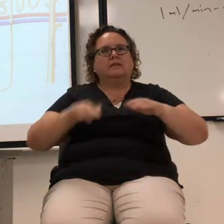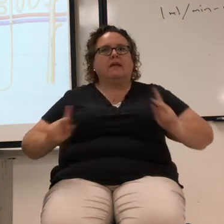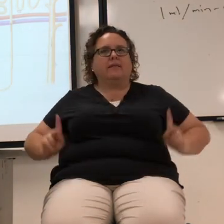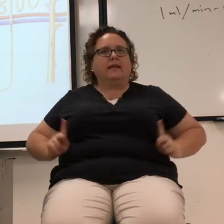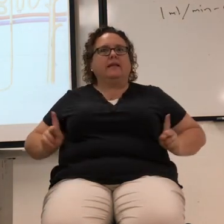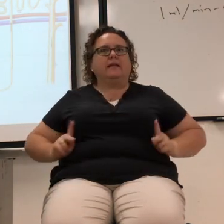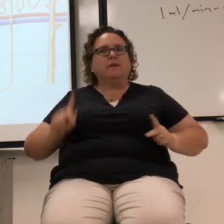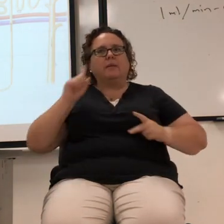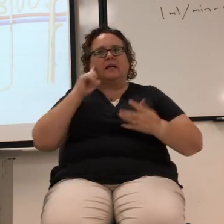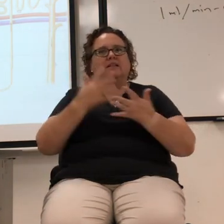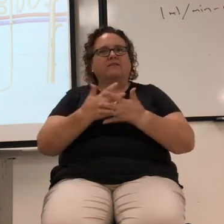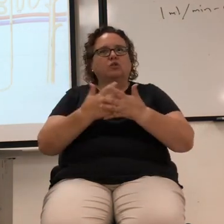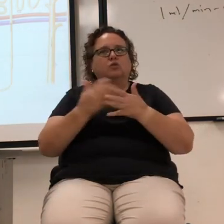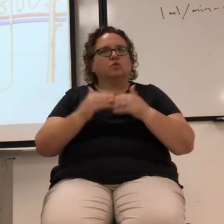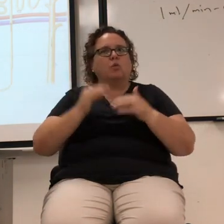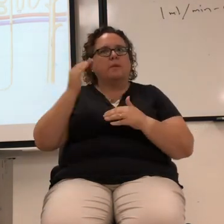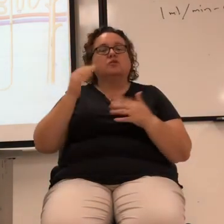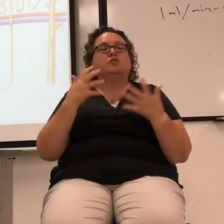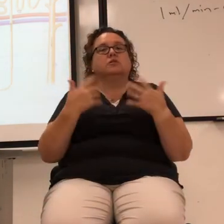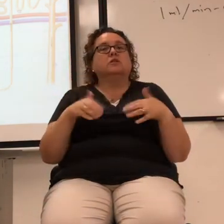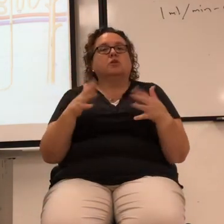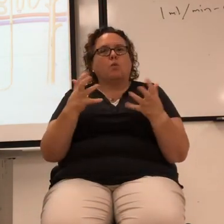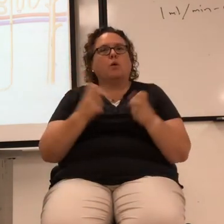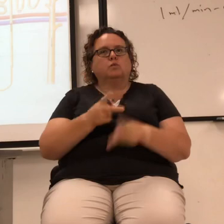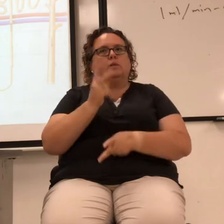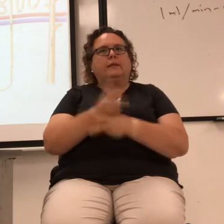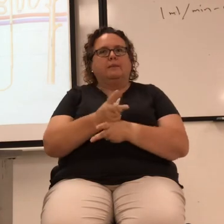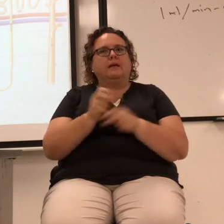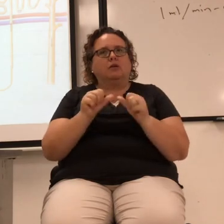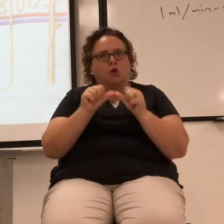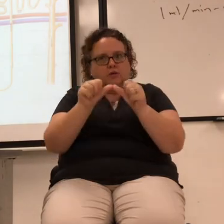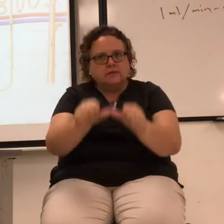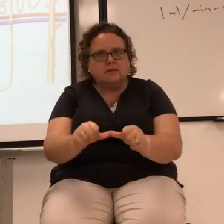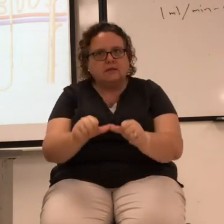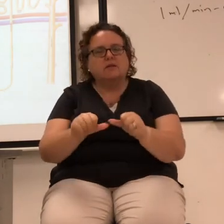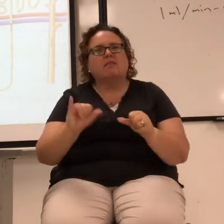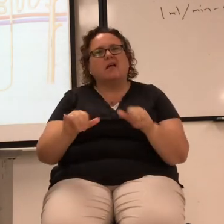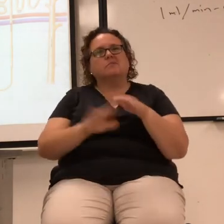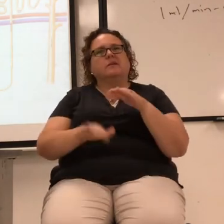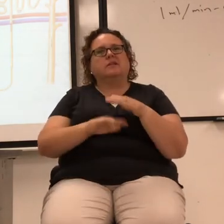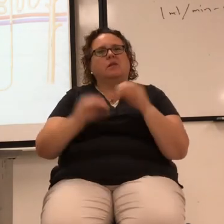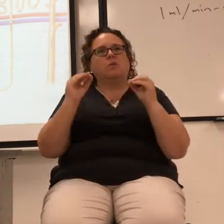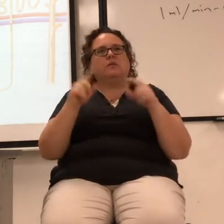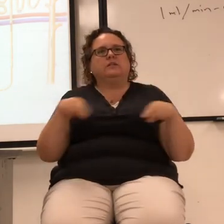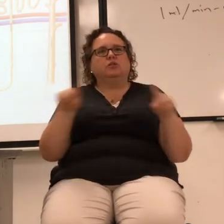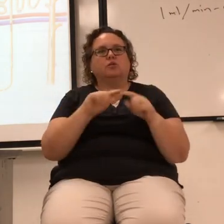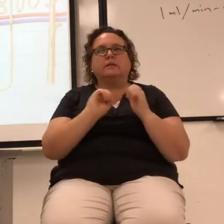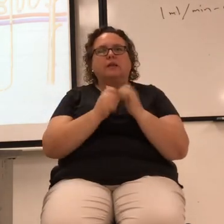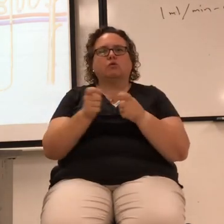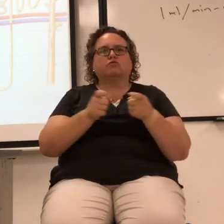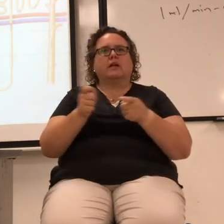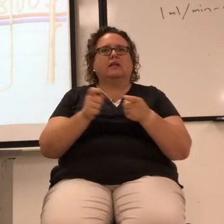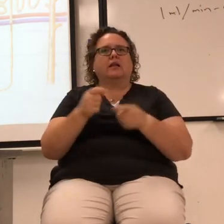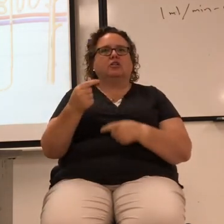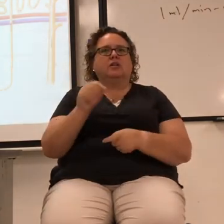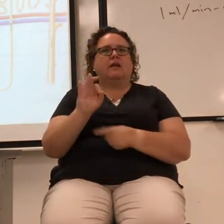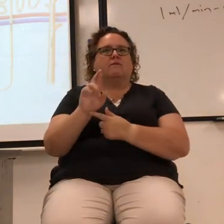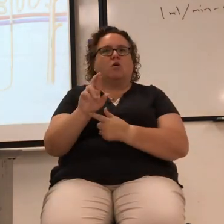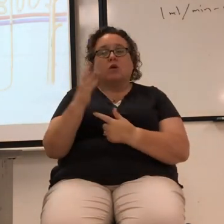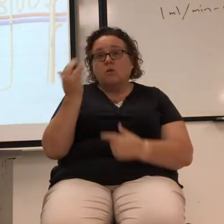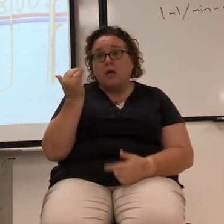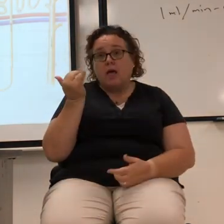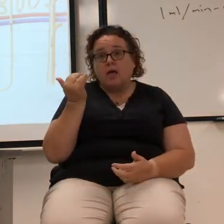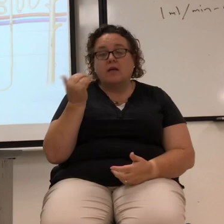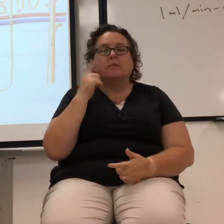so much. You want to keep it constant. And that's basically what we teach students, how to regulate GFR at the kidney. Now, why you want to do